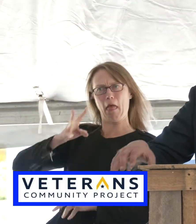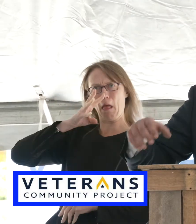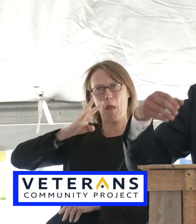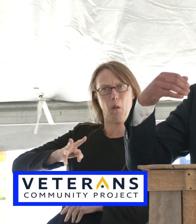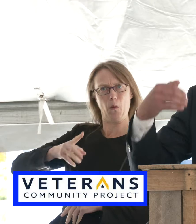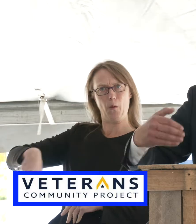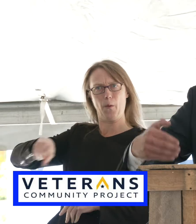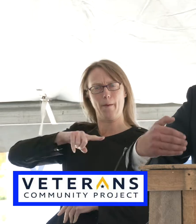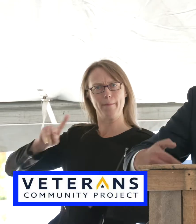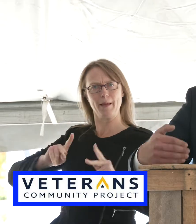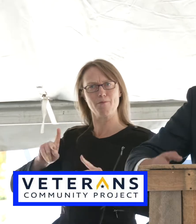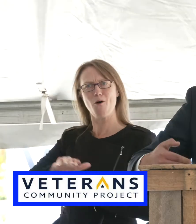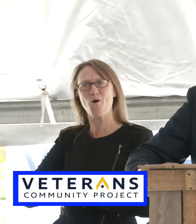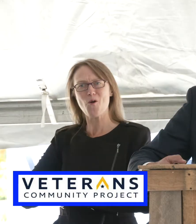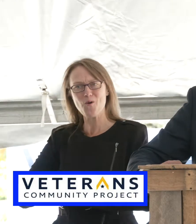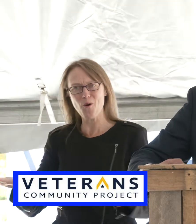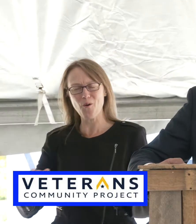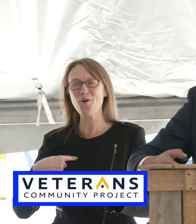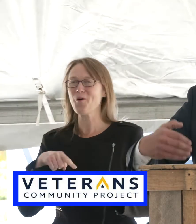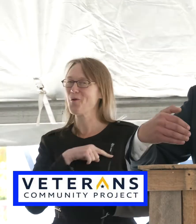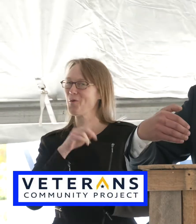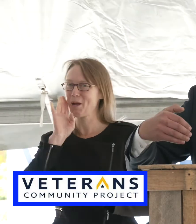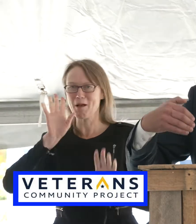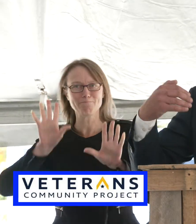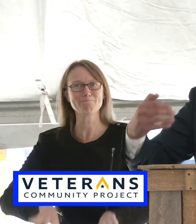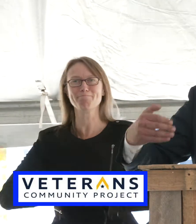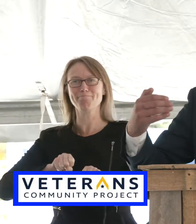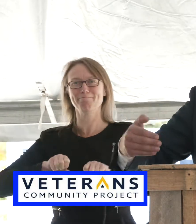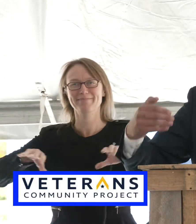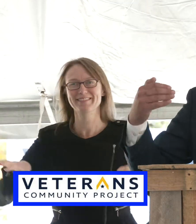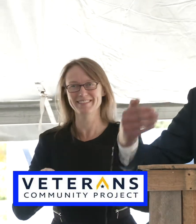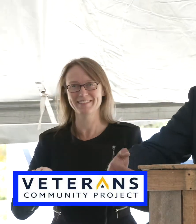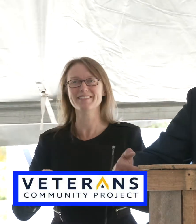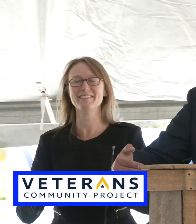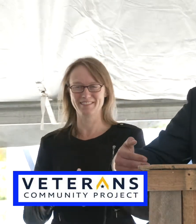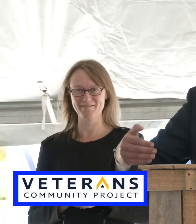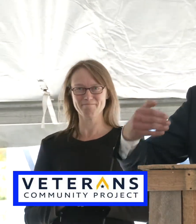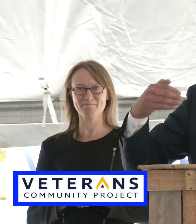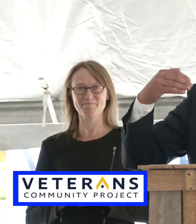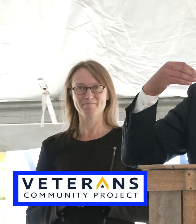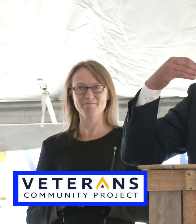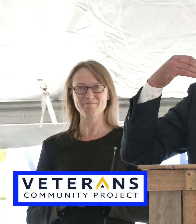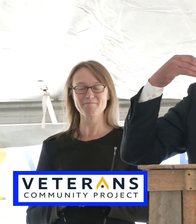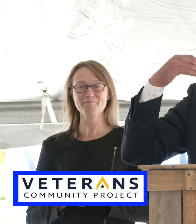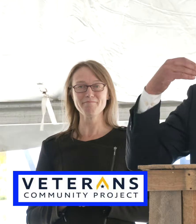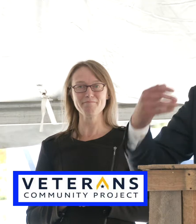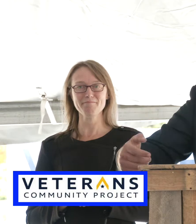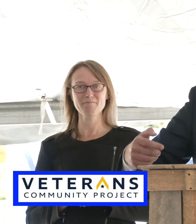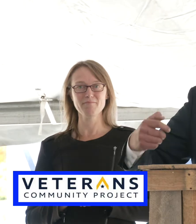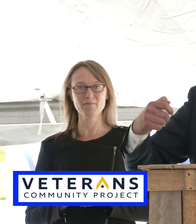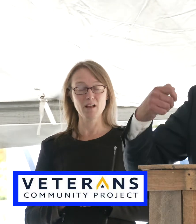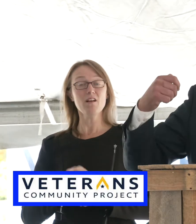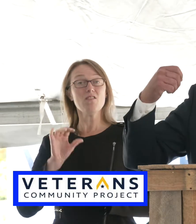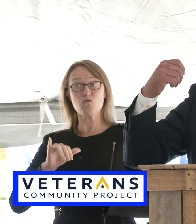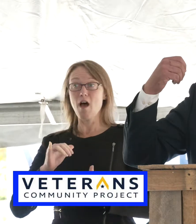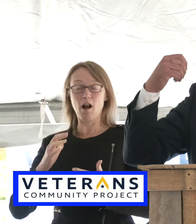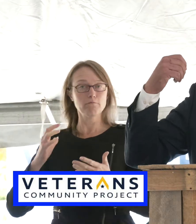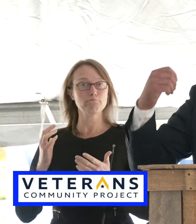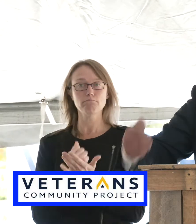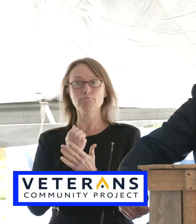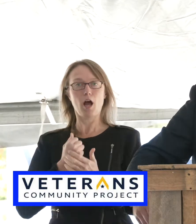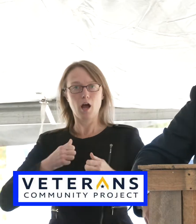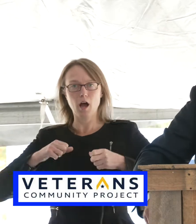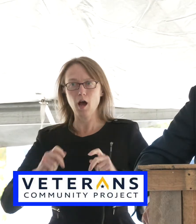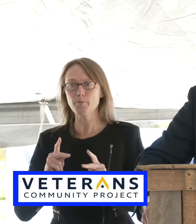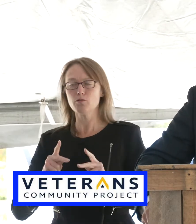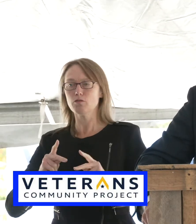it. And that's why I'm so excited right now, is because the opportunity to do that is impactful,